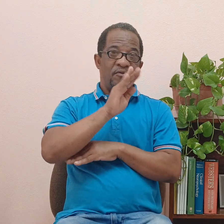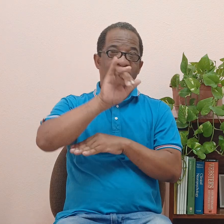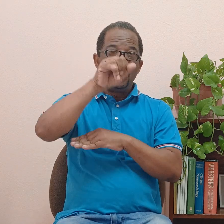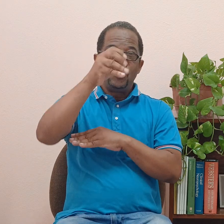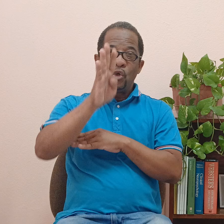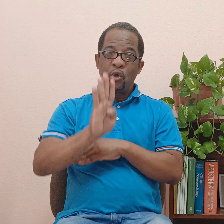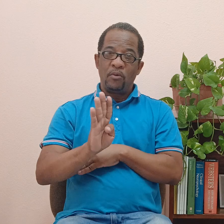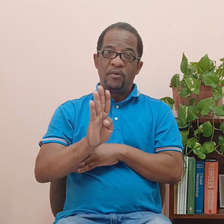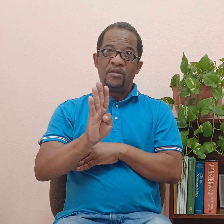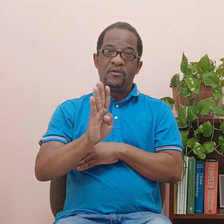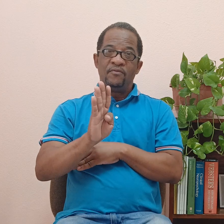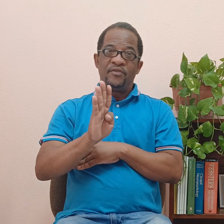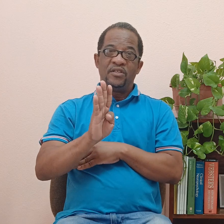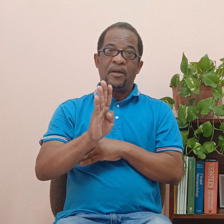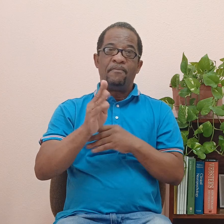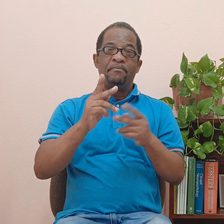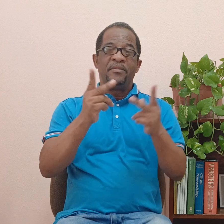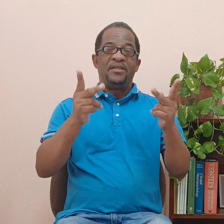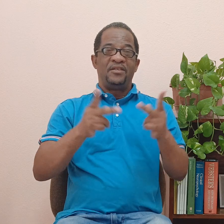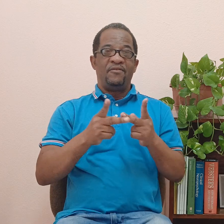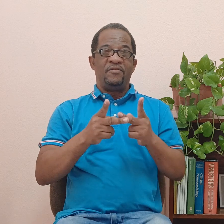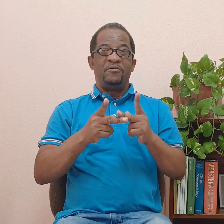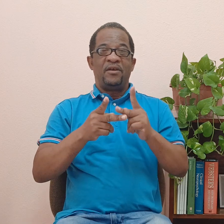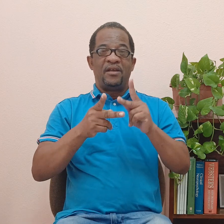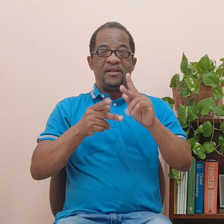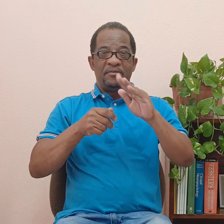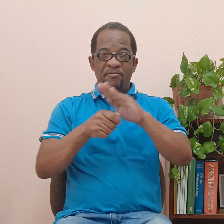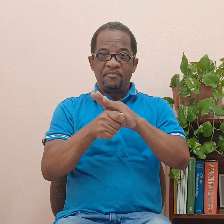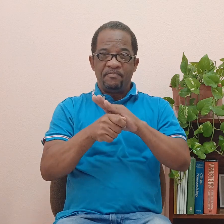God of Jacob is our place of safety. Selah.